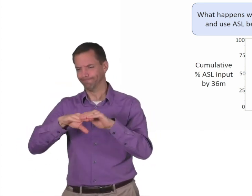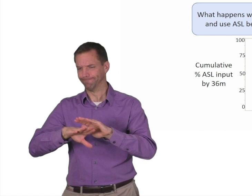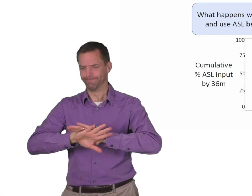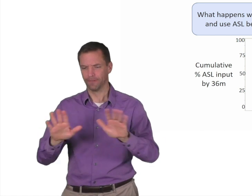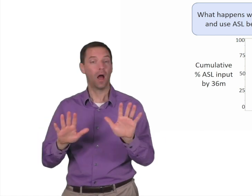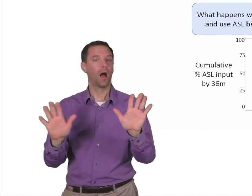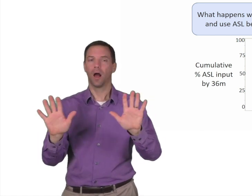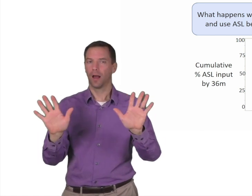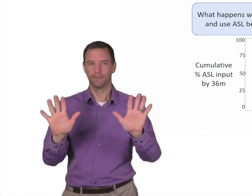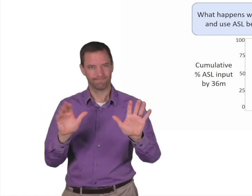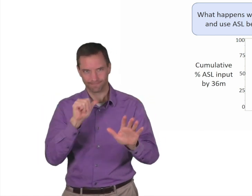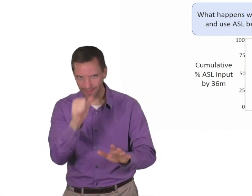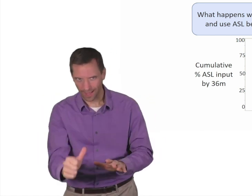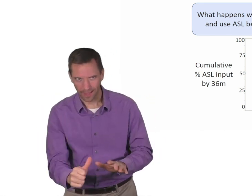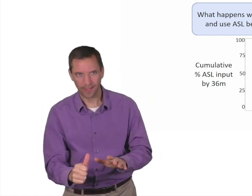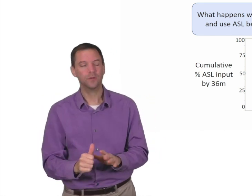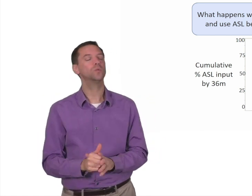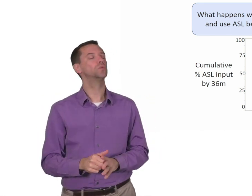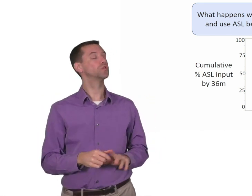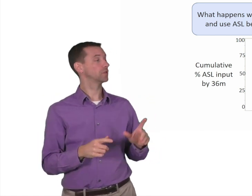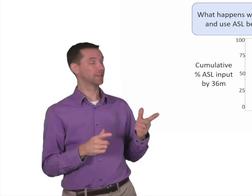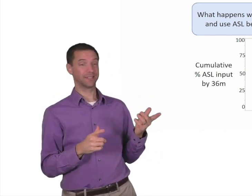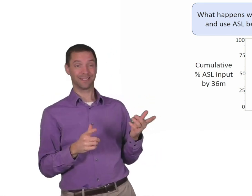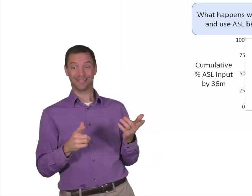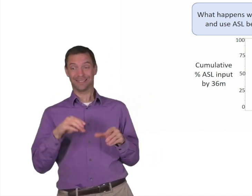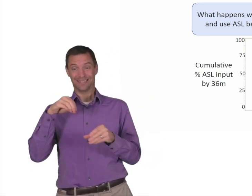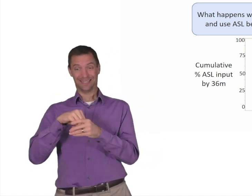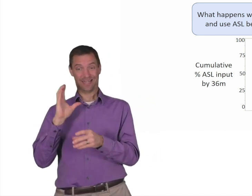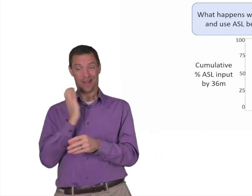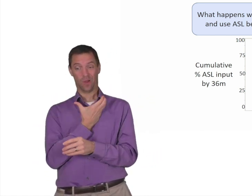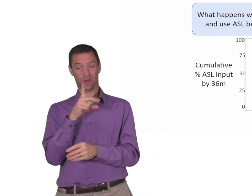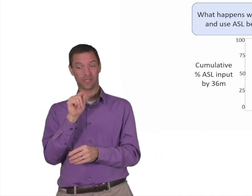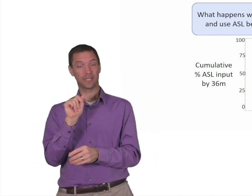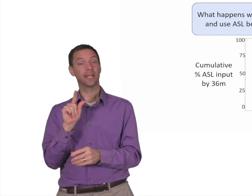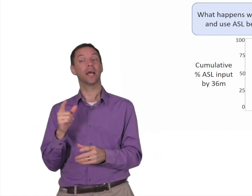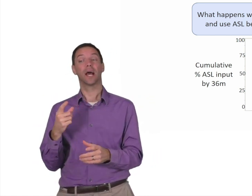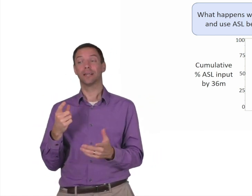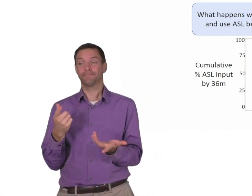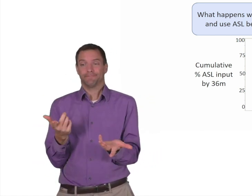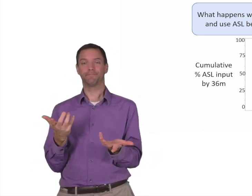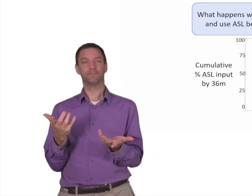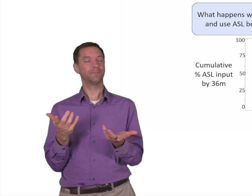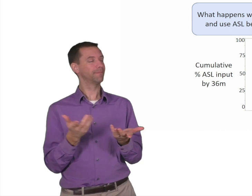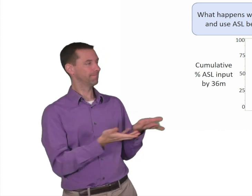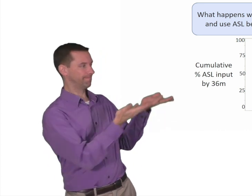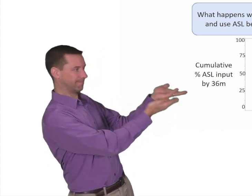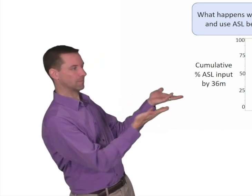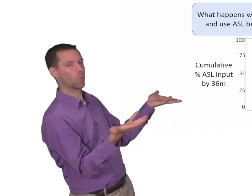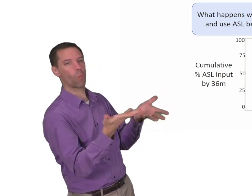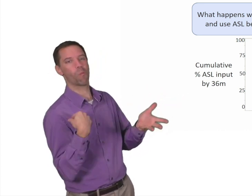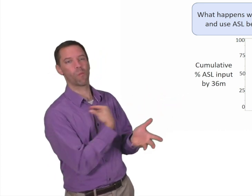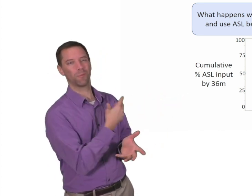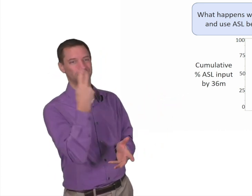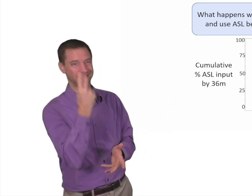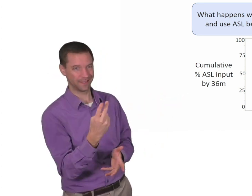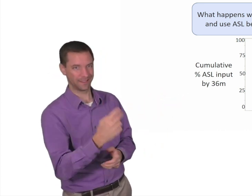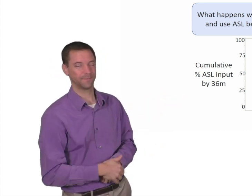couldn't have more than 15% input in ASL even if you start after 6 months. We're just saying that in our data, this is what we saw.